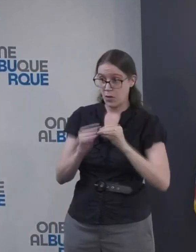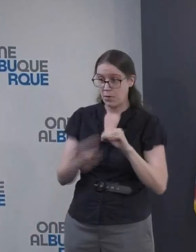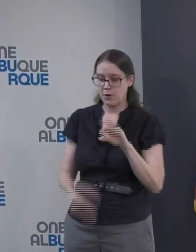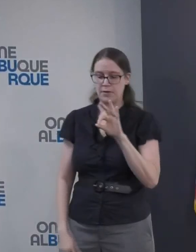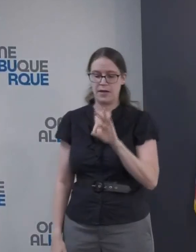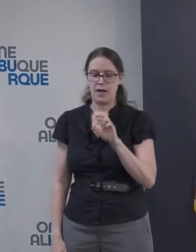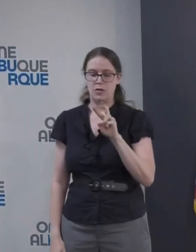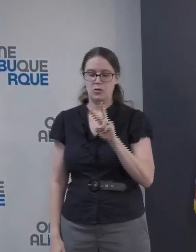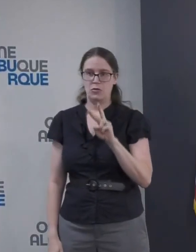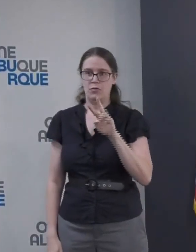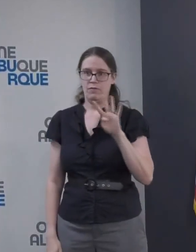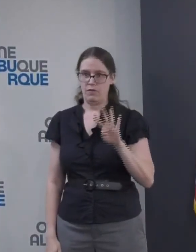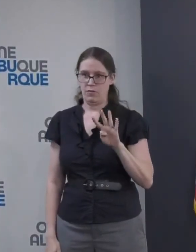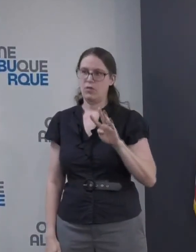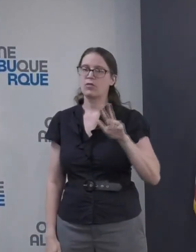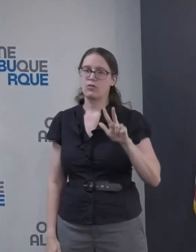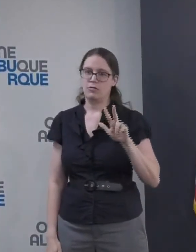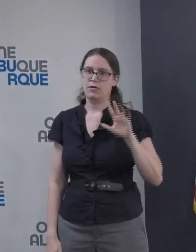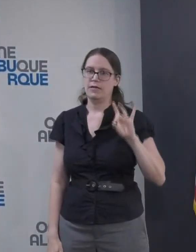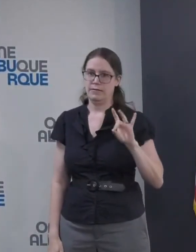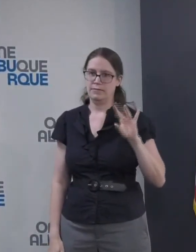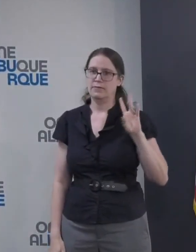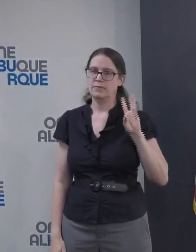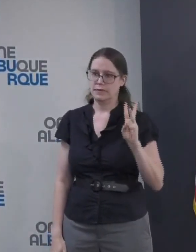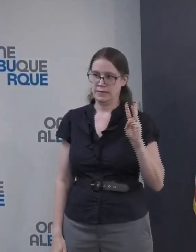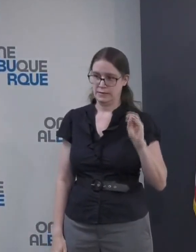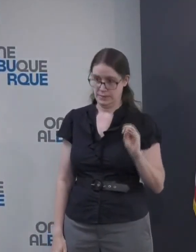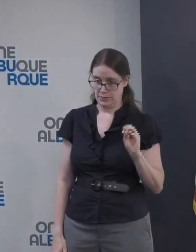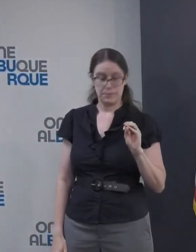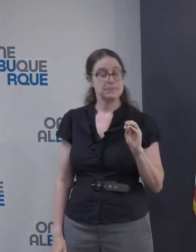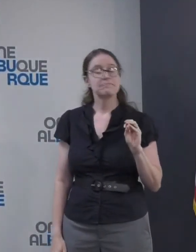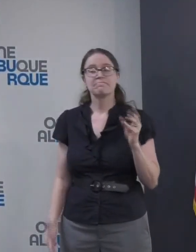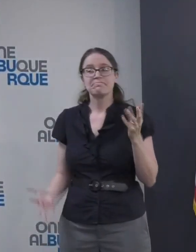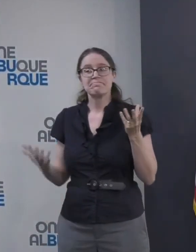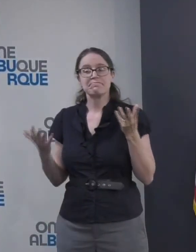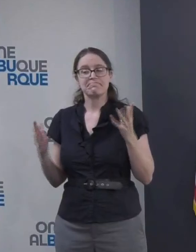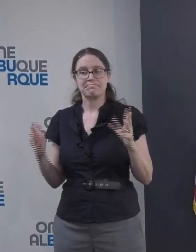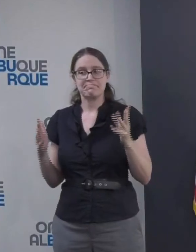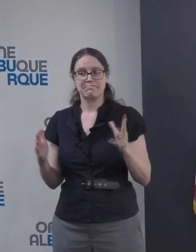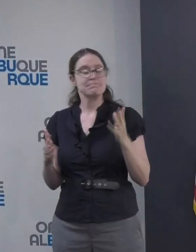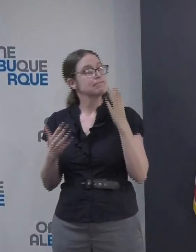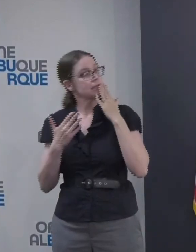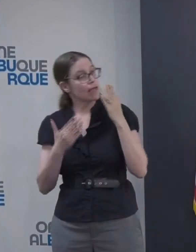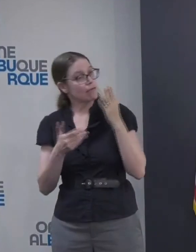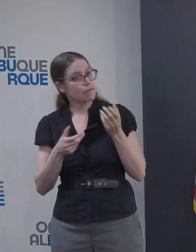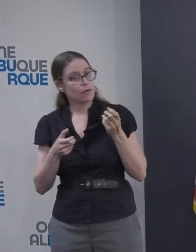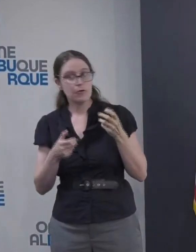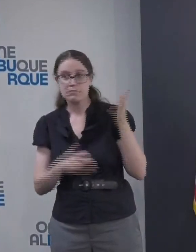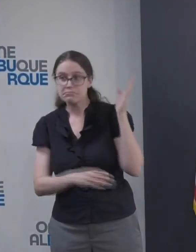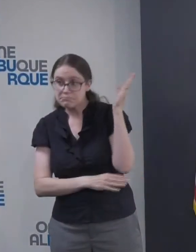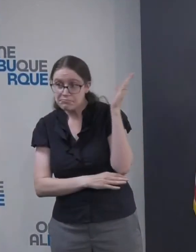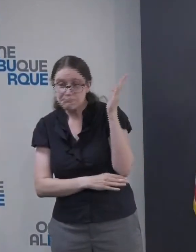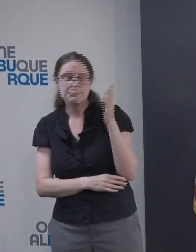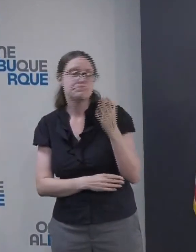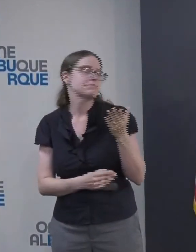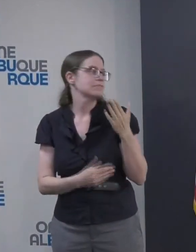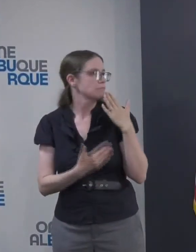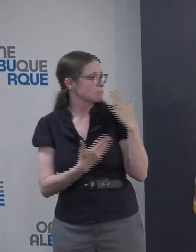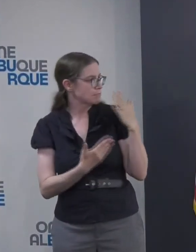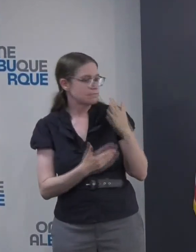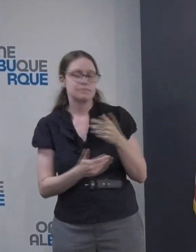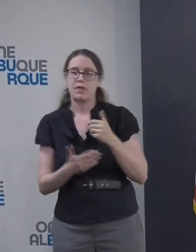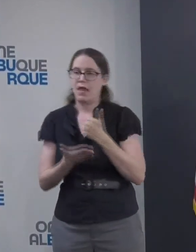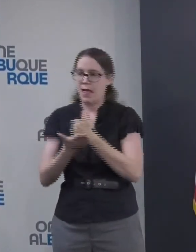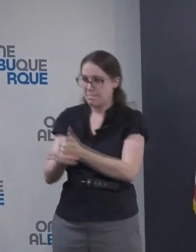924-3860. With that, Mayor, again, thank you for allowing me to join this morning, and we look forward to helping in any